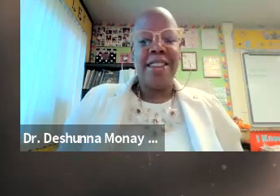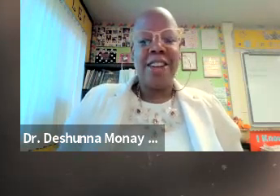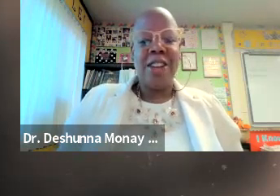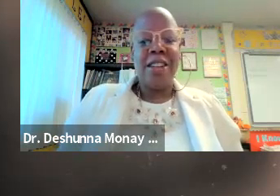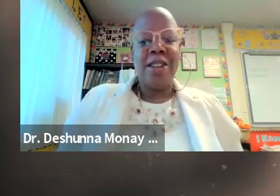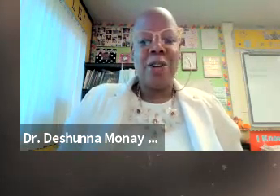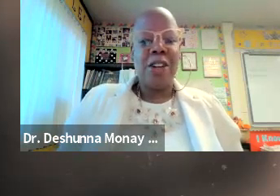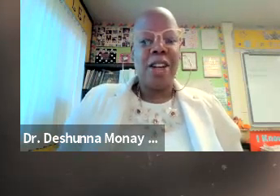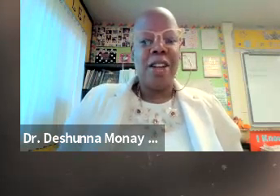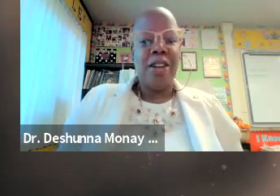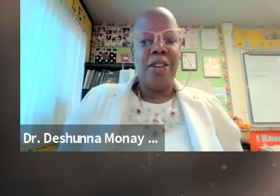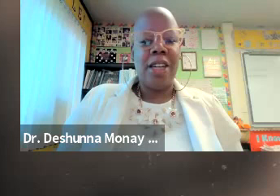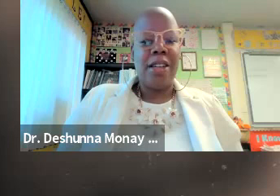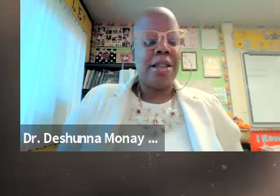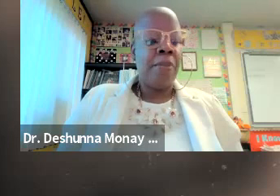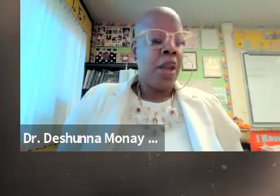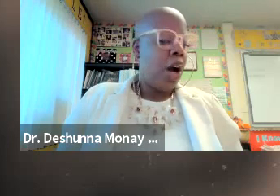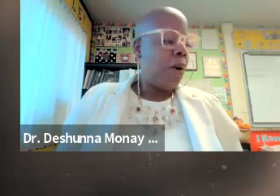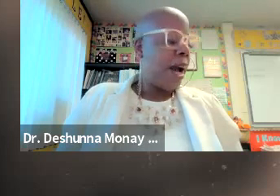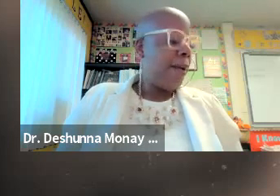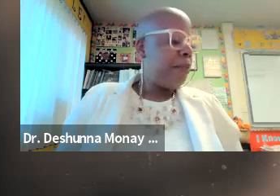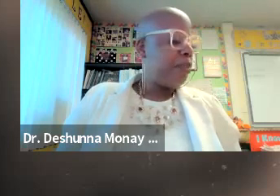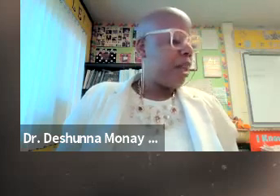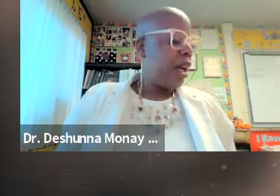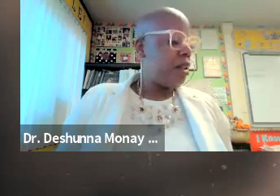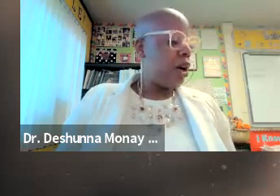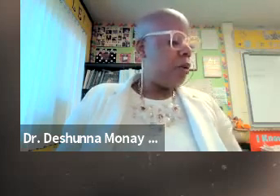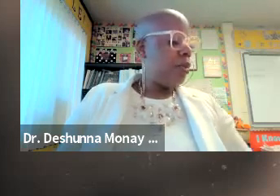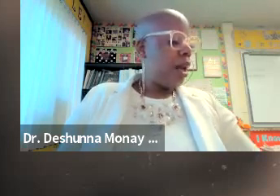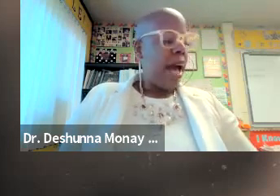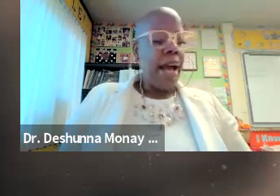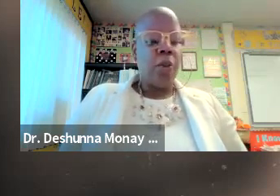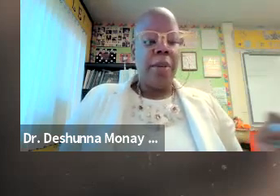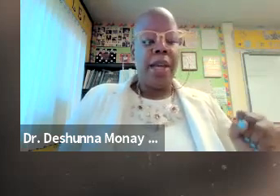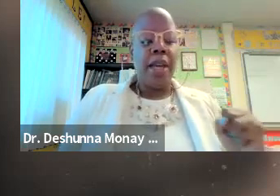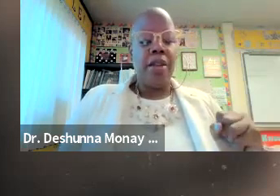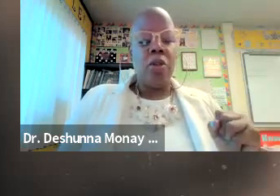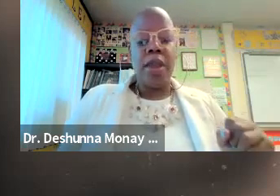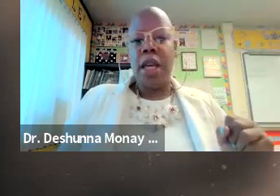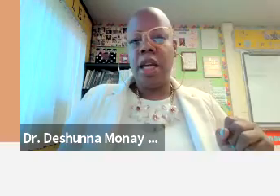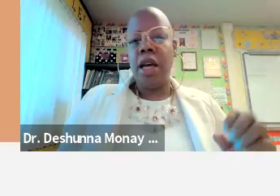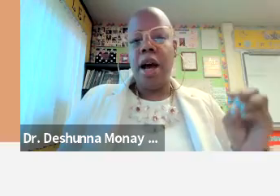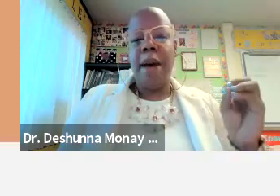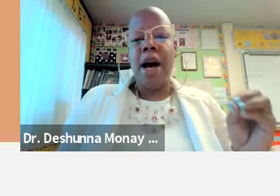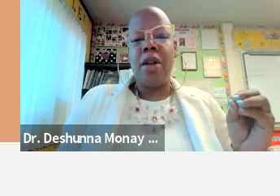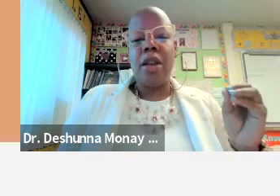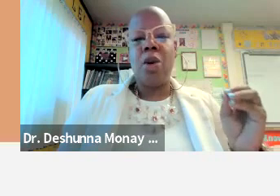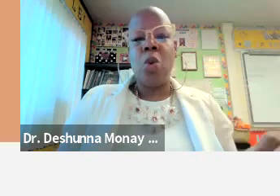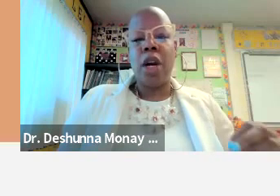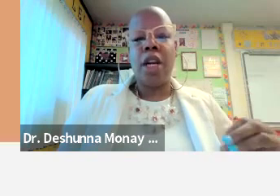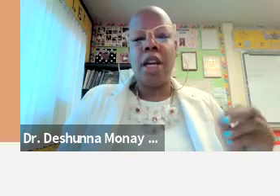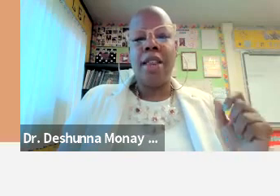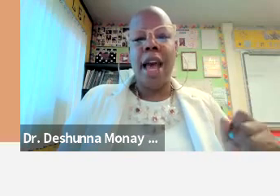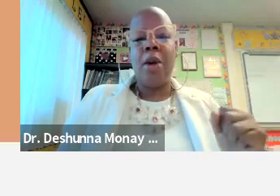yes, succulents or orchids. All right. And so as we begin to think about